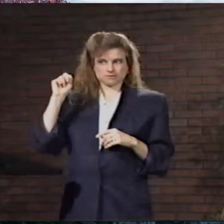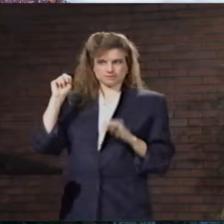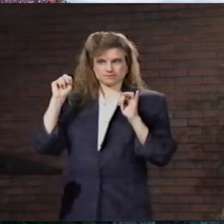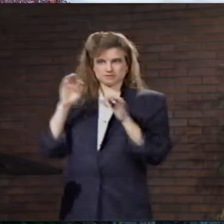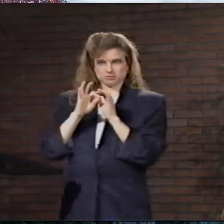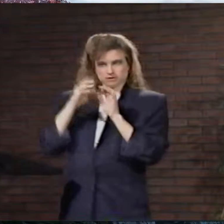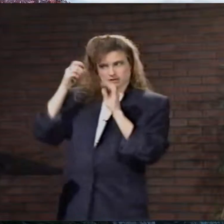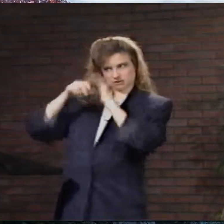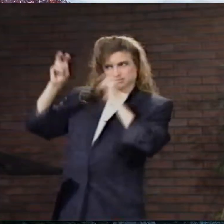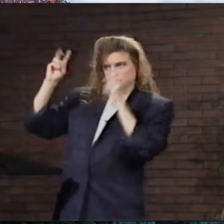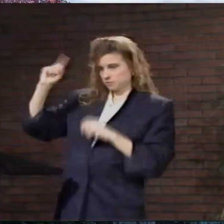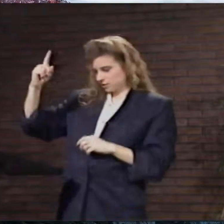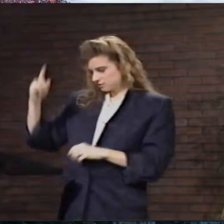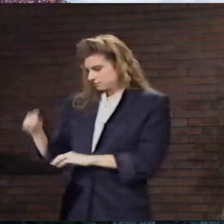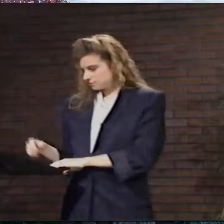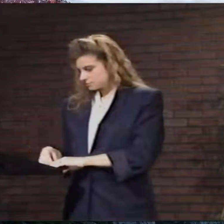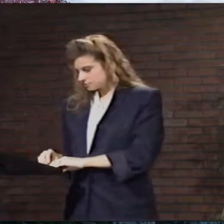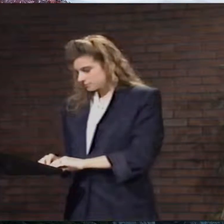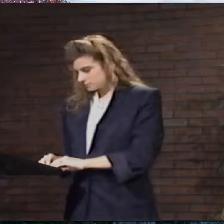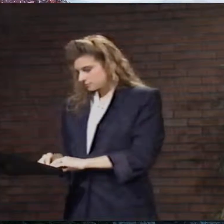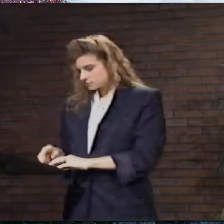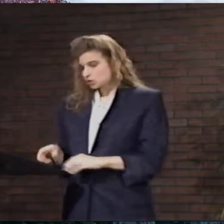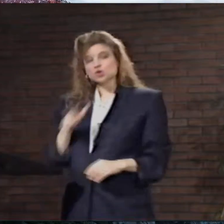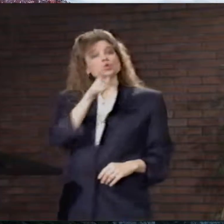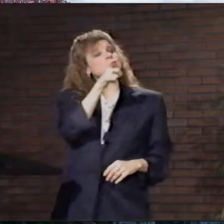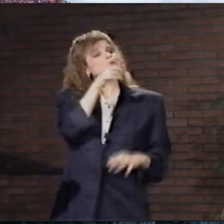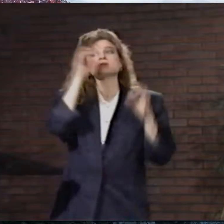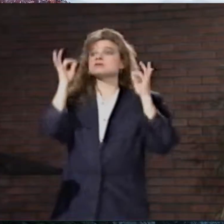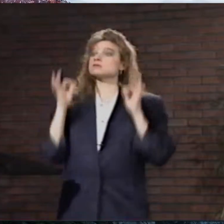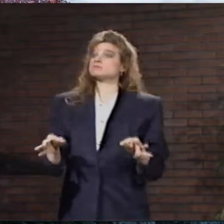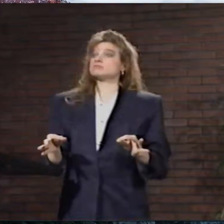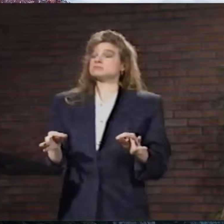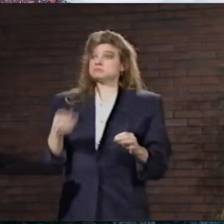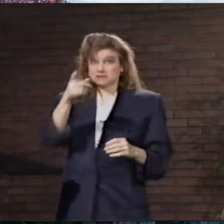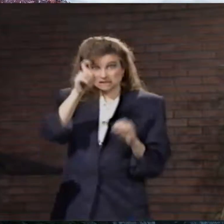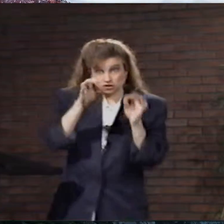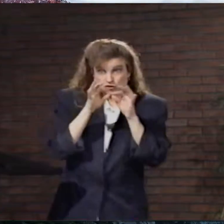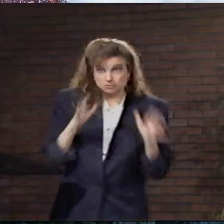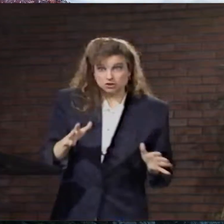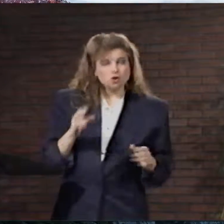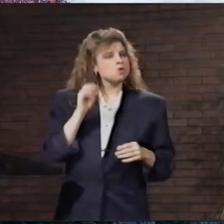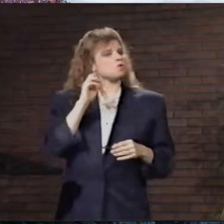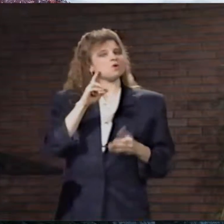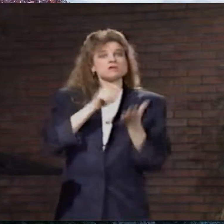There are various forms of accommodation, and interpreting is one of them.